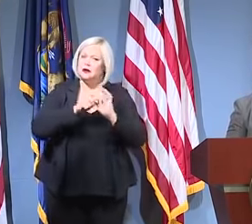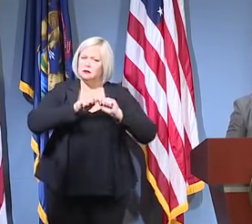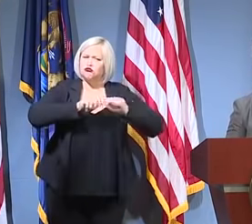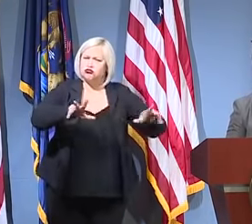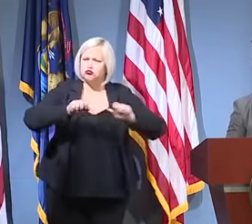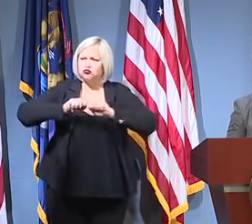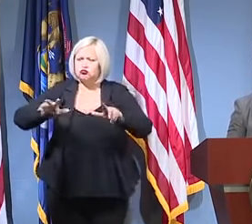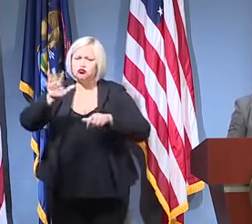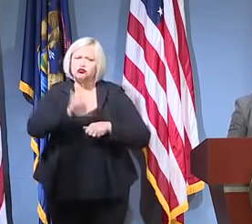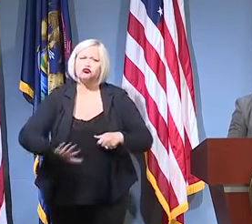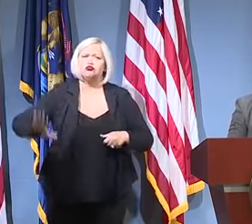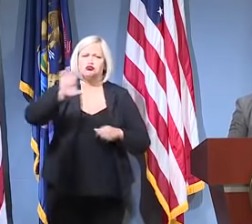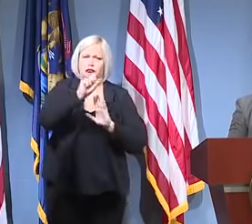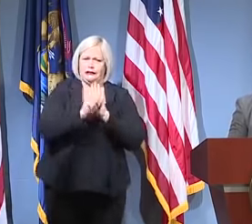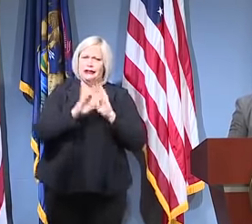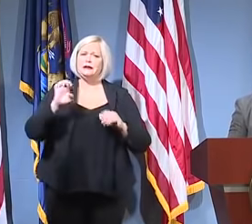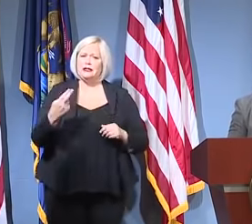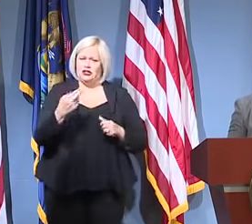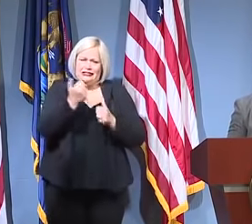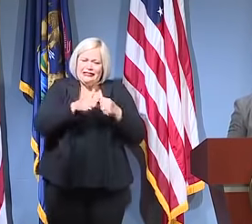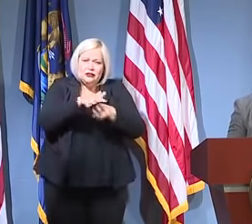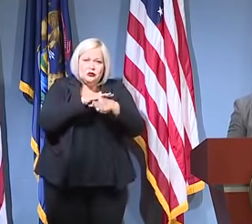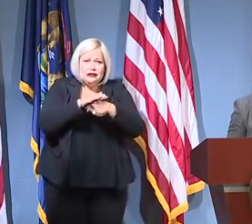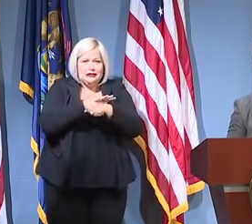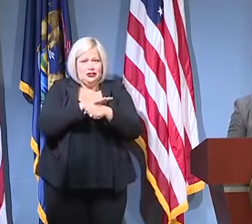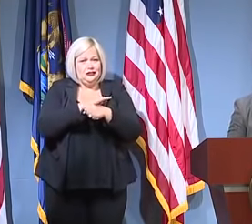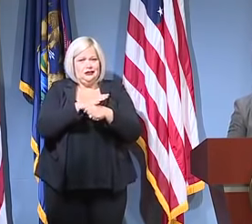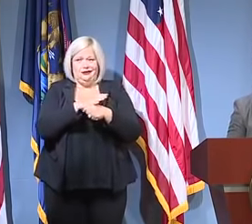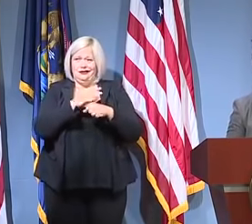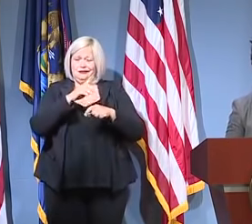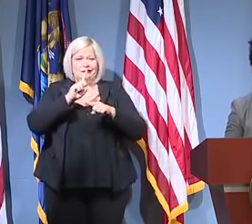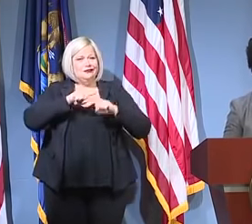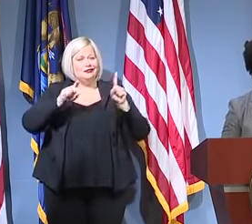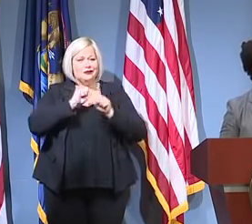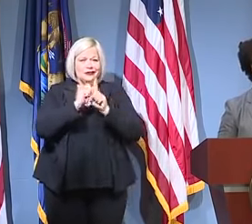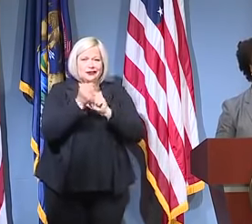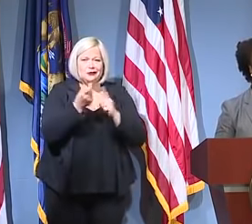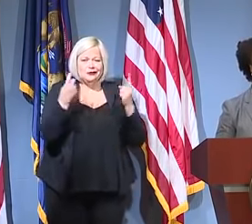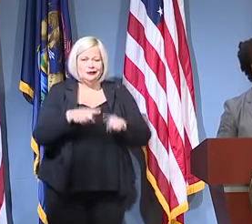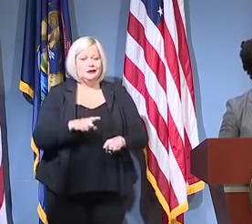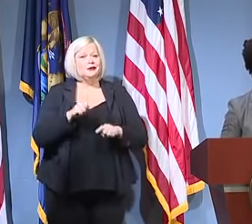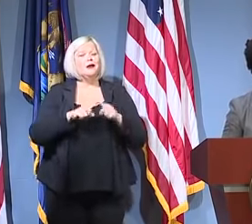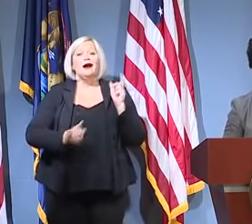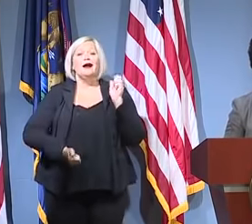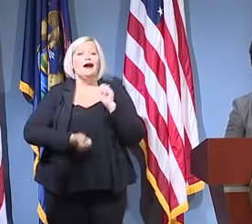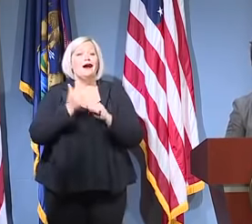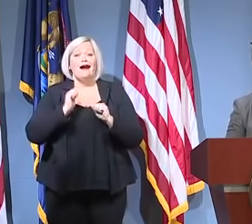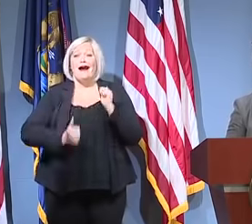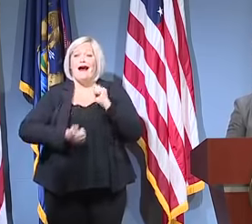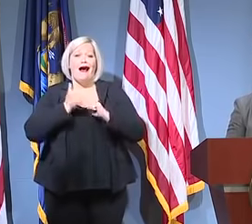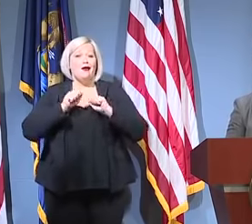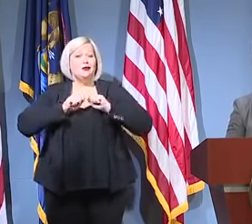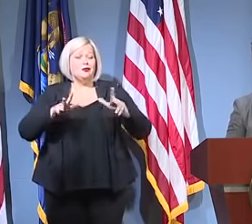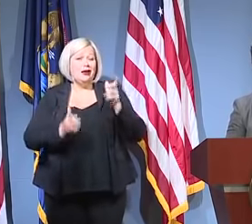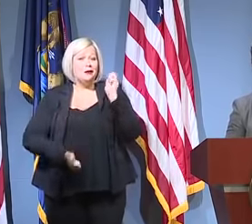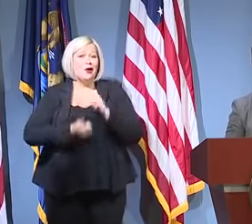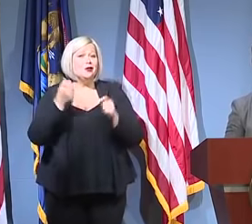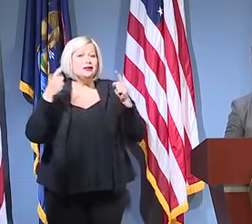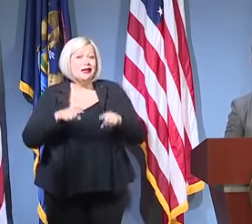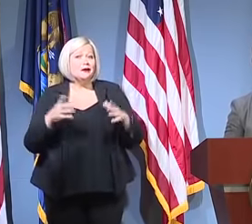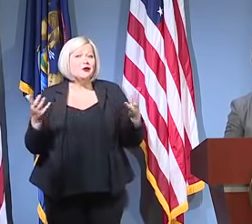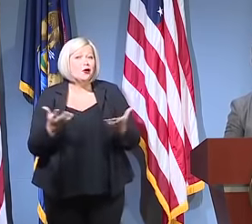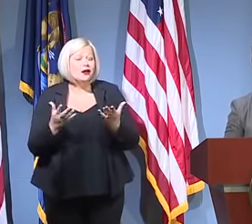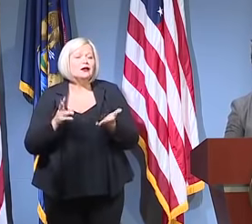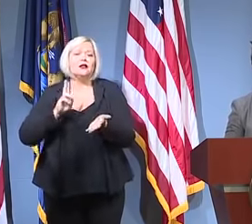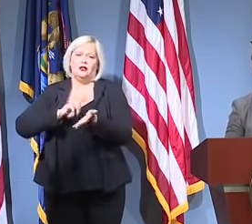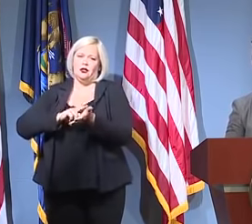the state in every region, and these are occurring in many different settings. The top categories for these continuing outbreaks are skilled